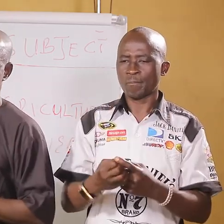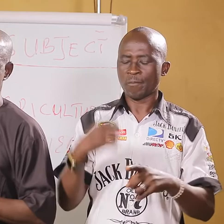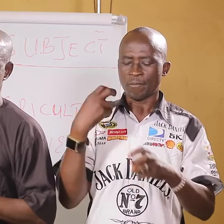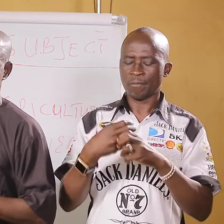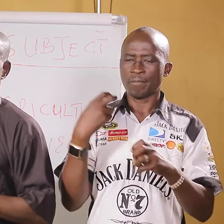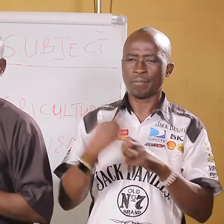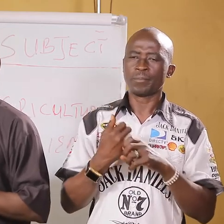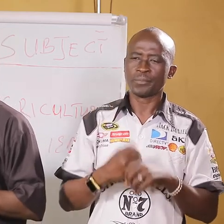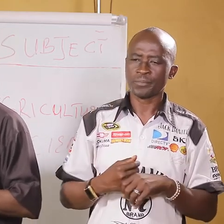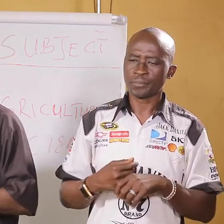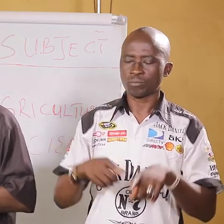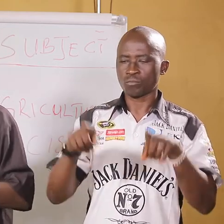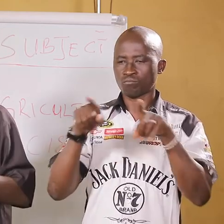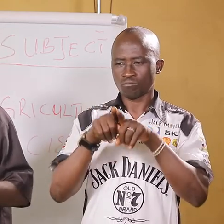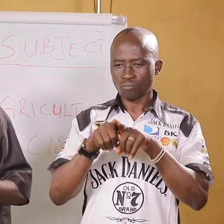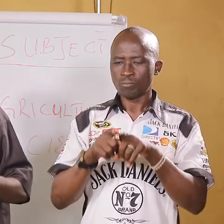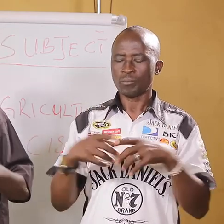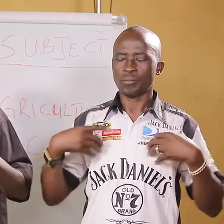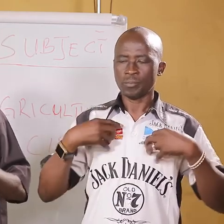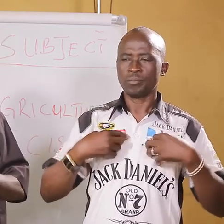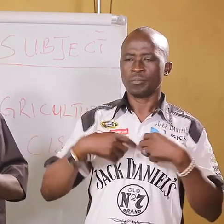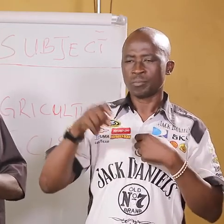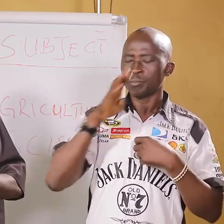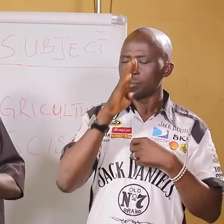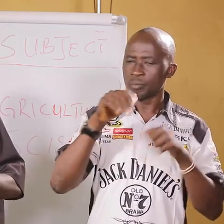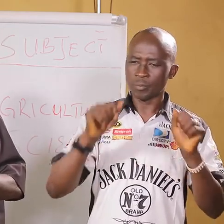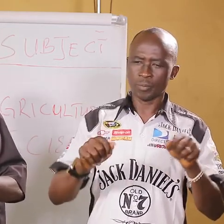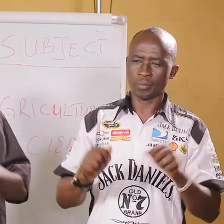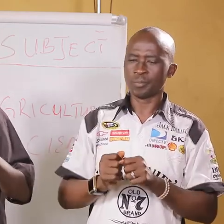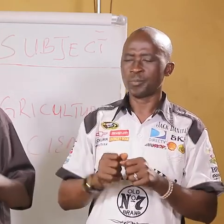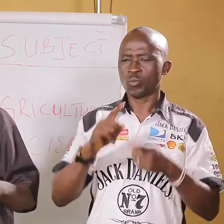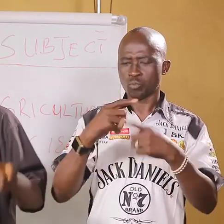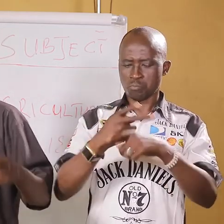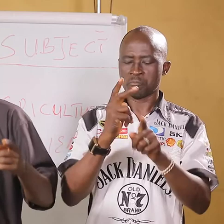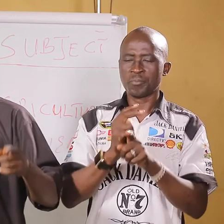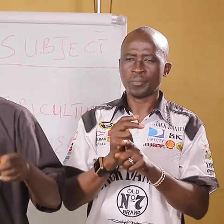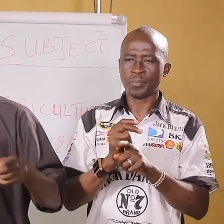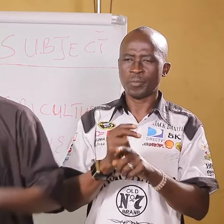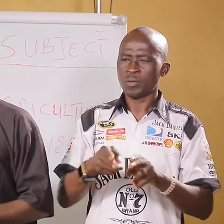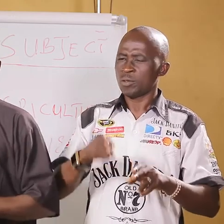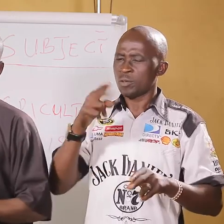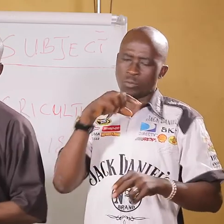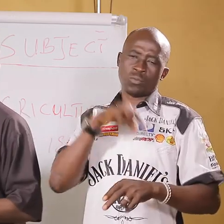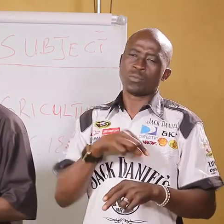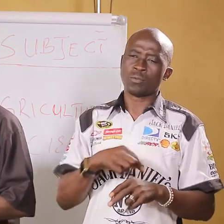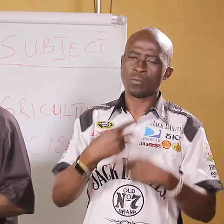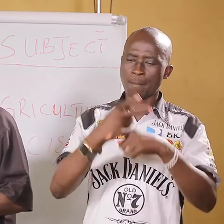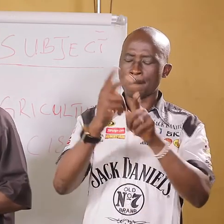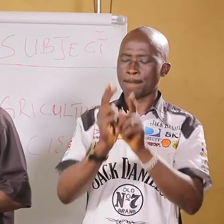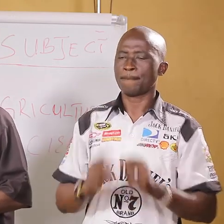stresses. Also, the animal should be able to produce high-quality